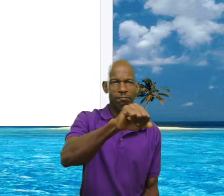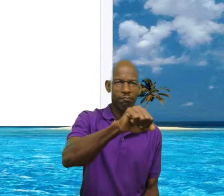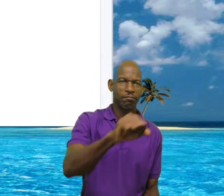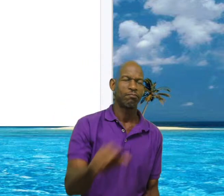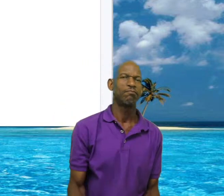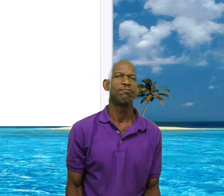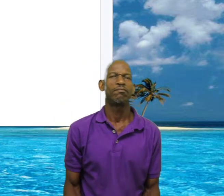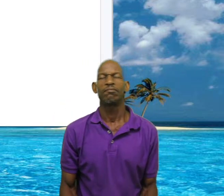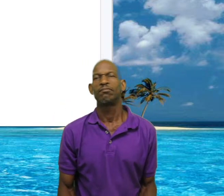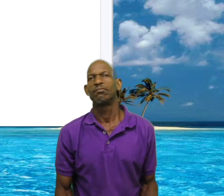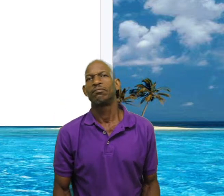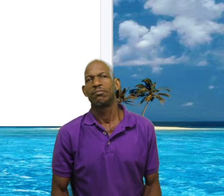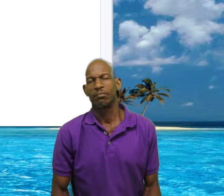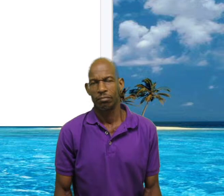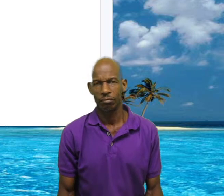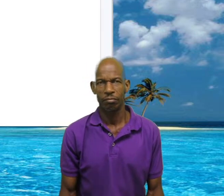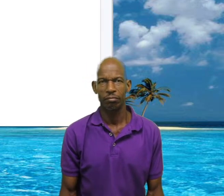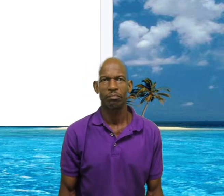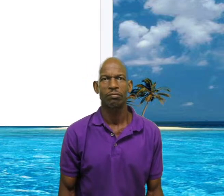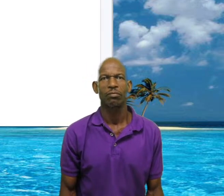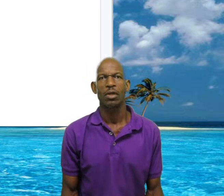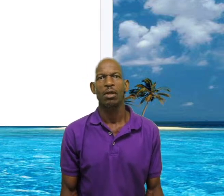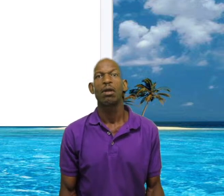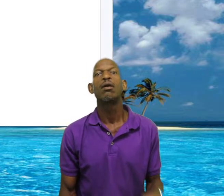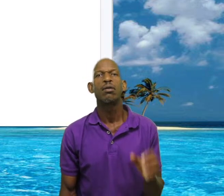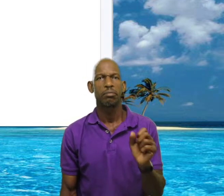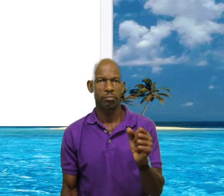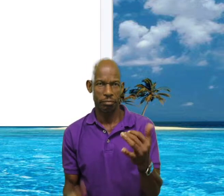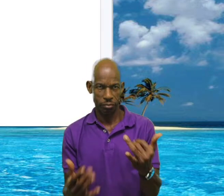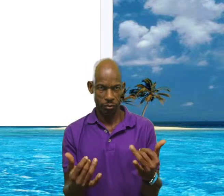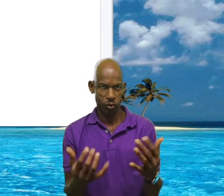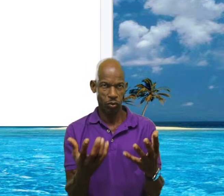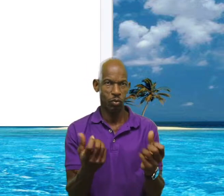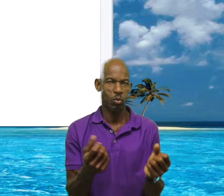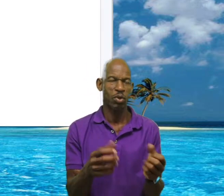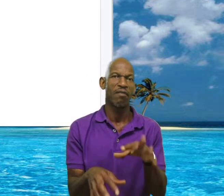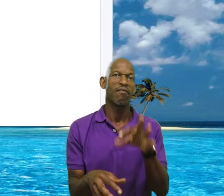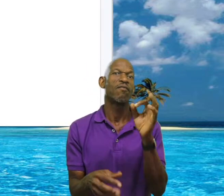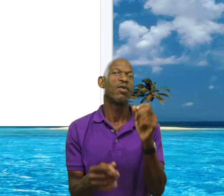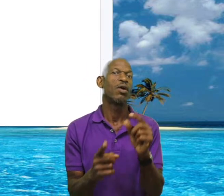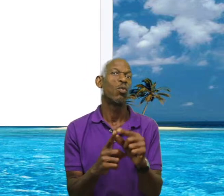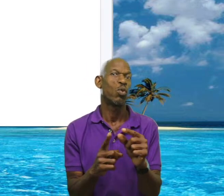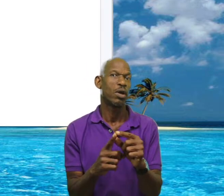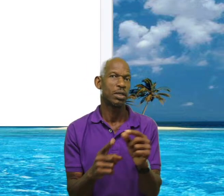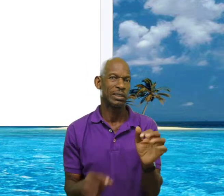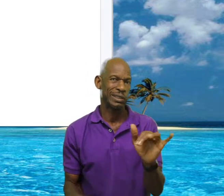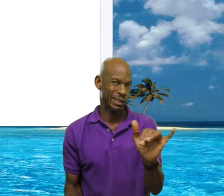So we want to see if we can get other words that means the same like